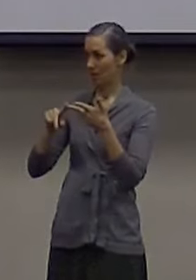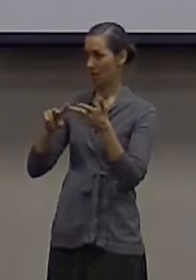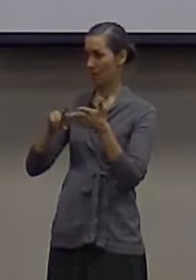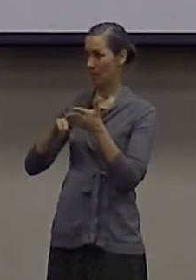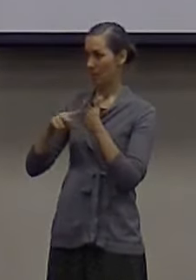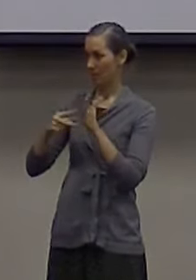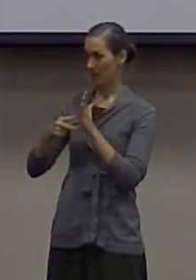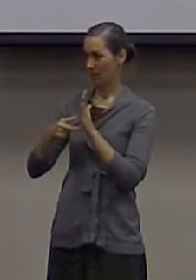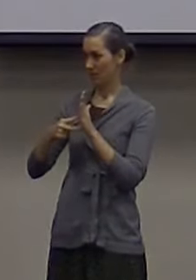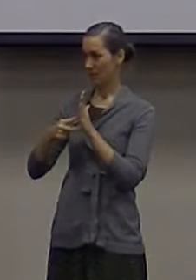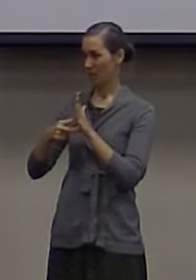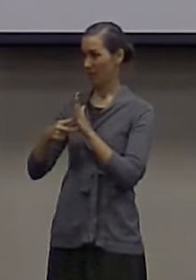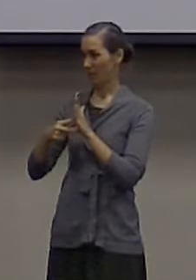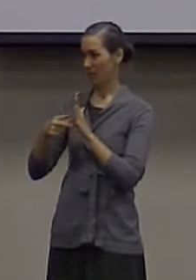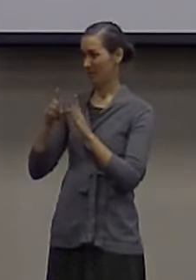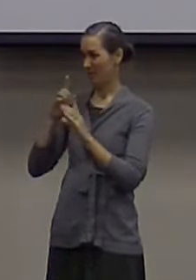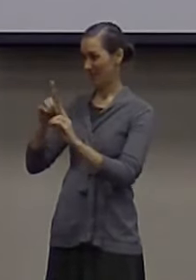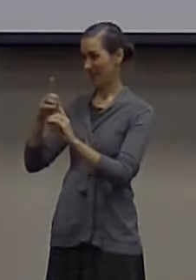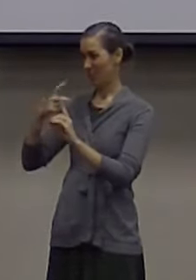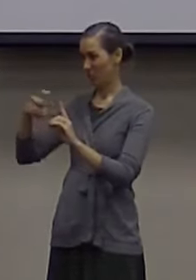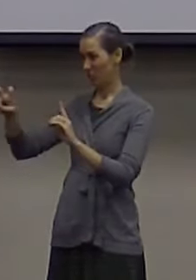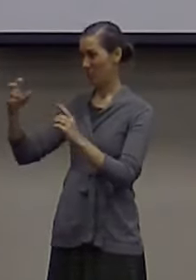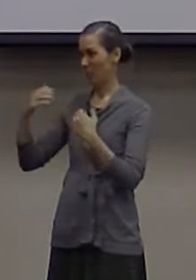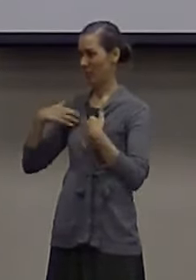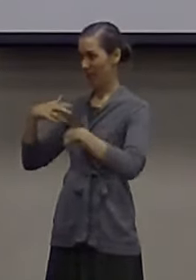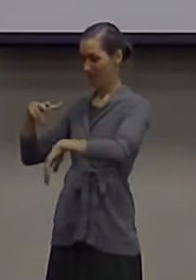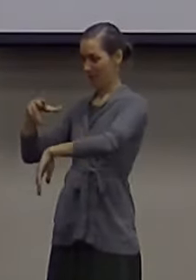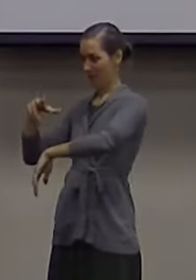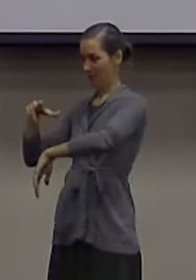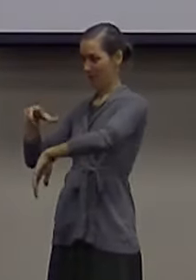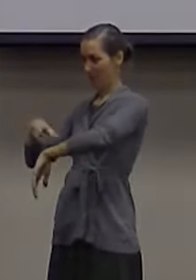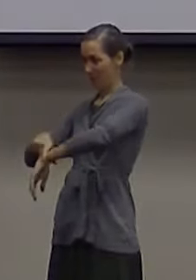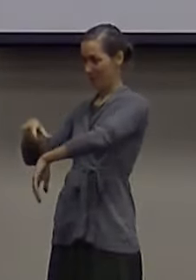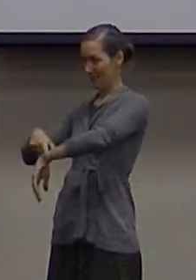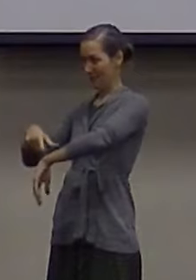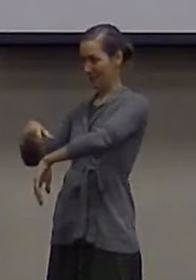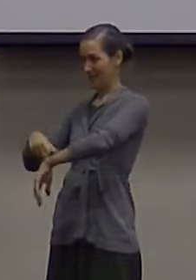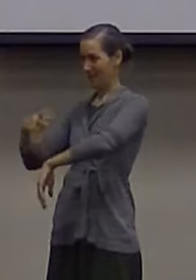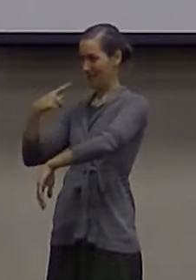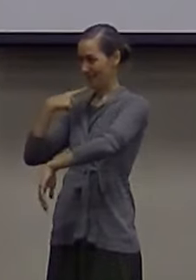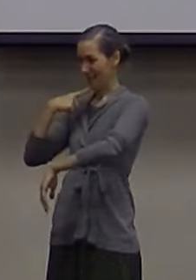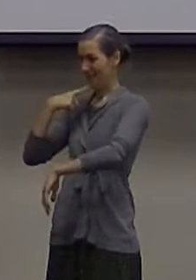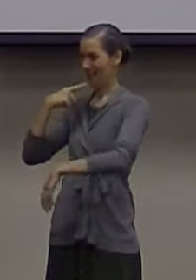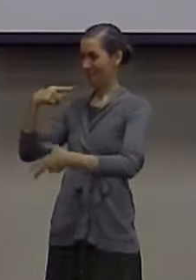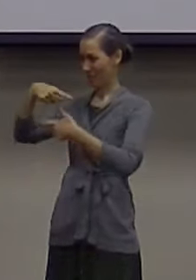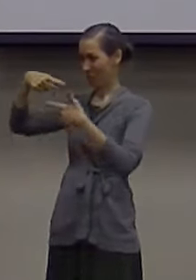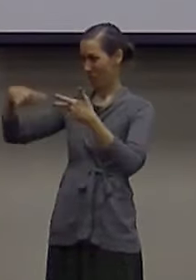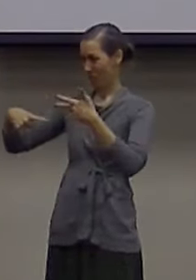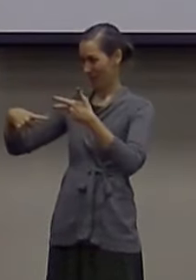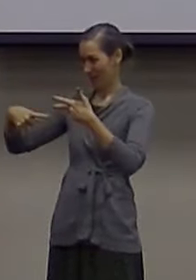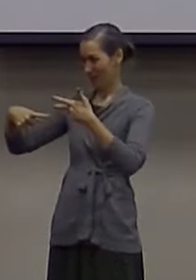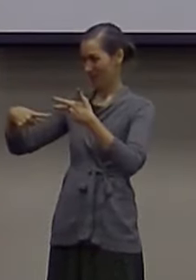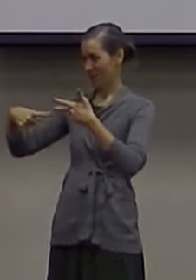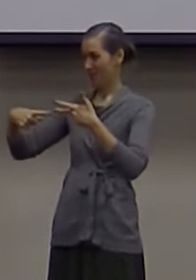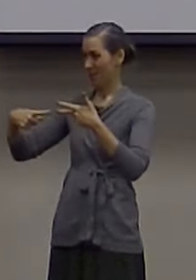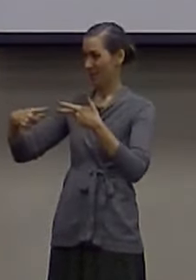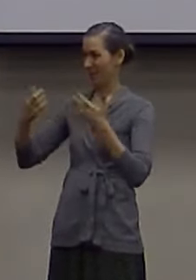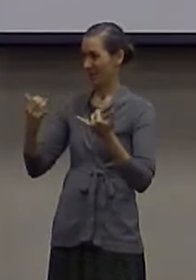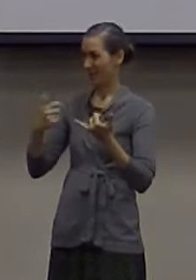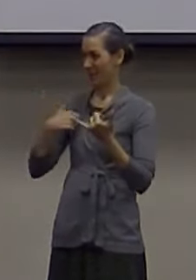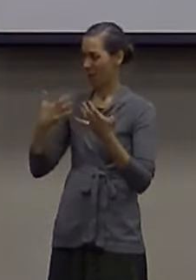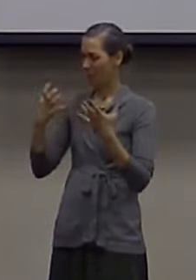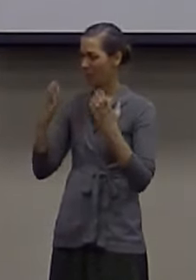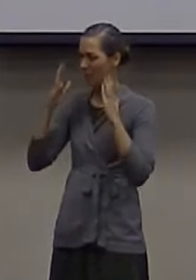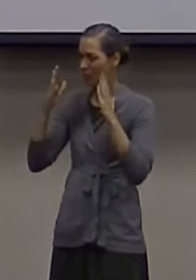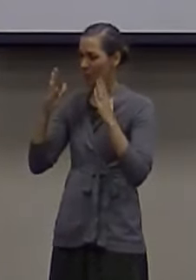have one of our bracelets. But this morning, I want to kind of focus right now on this idea of a place, places. I